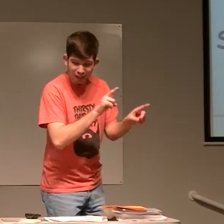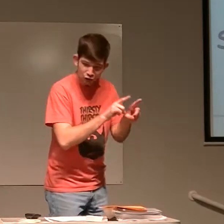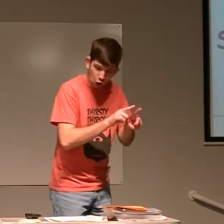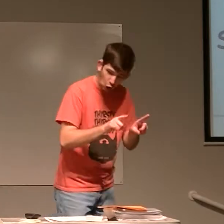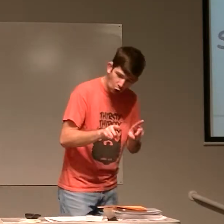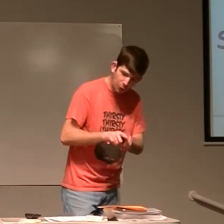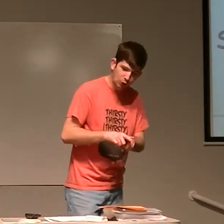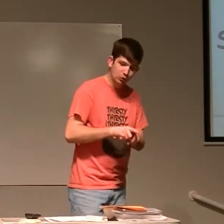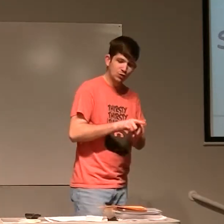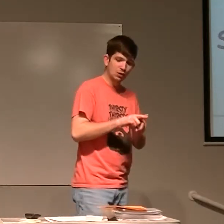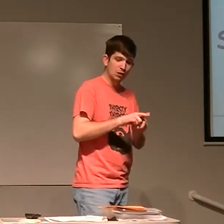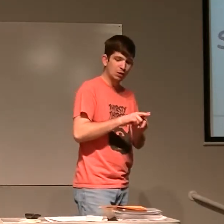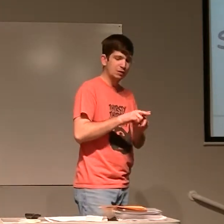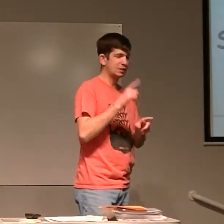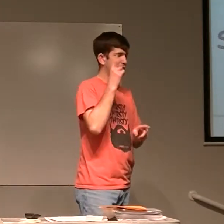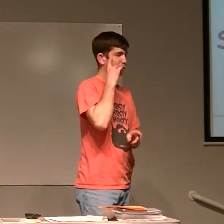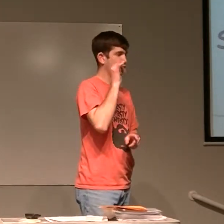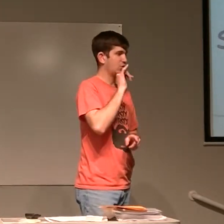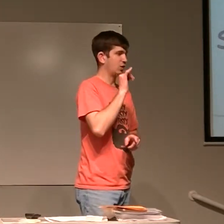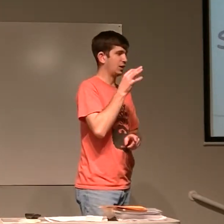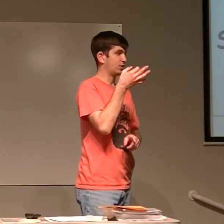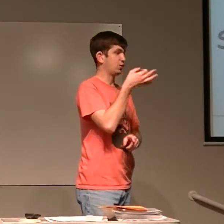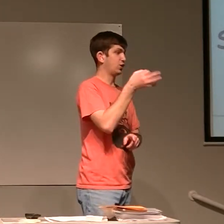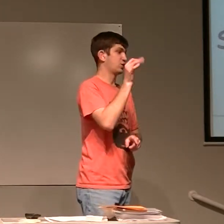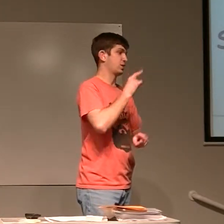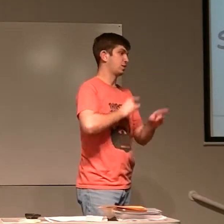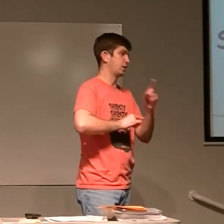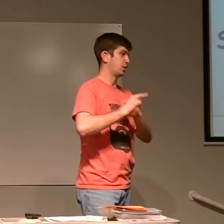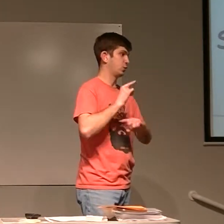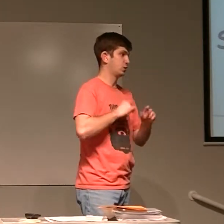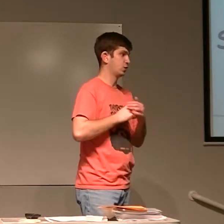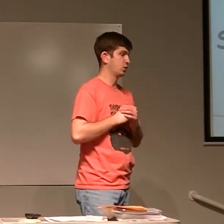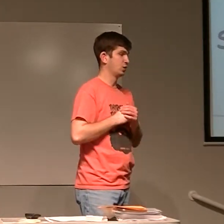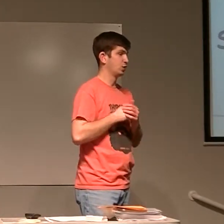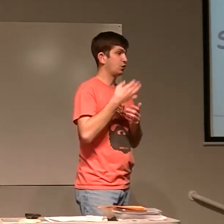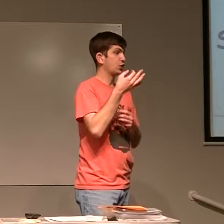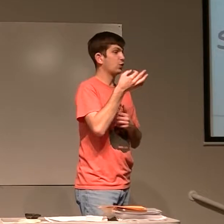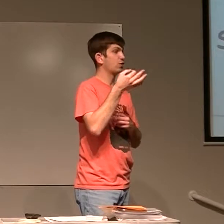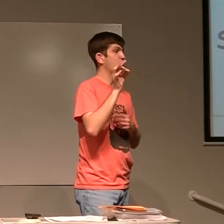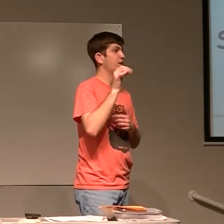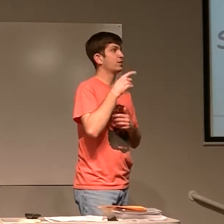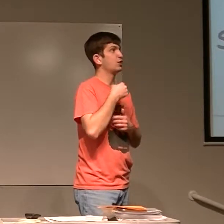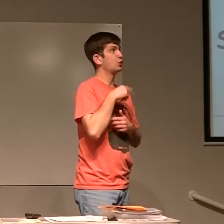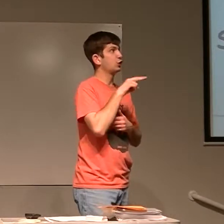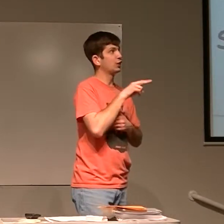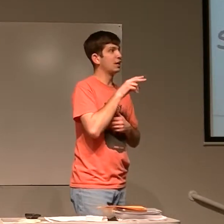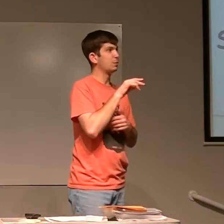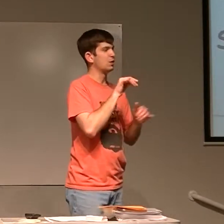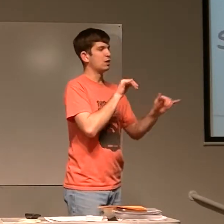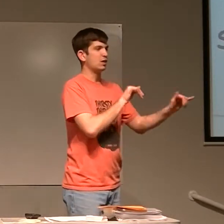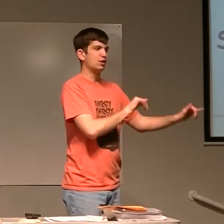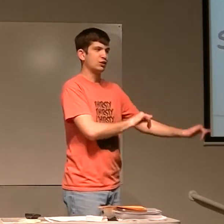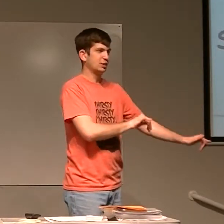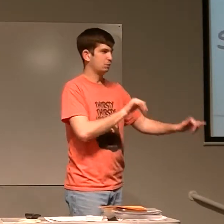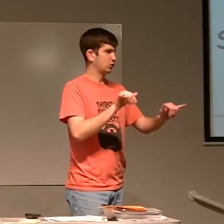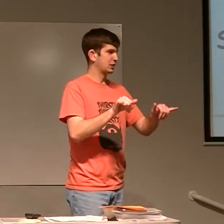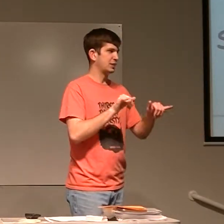It's almost similar like French sign language. So if you go into France and you look at them, they're similar the same